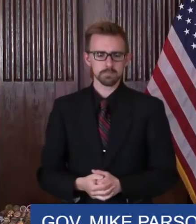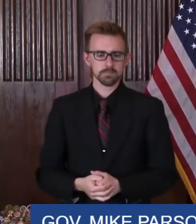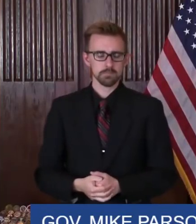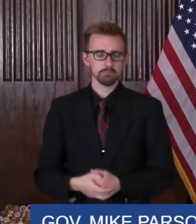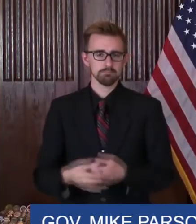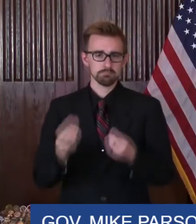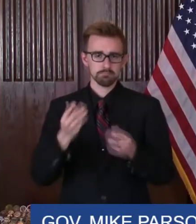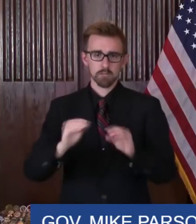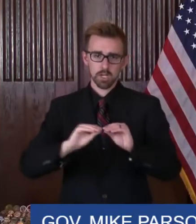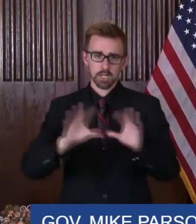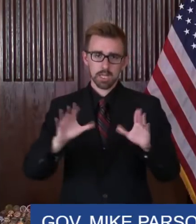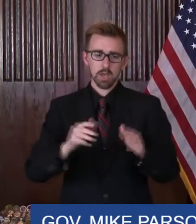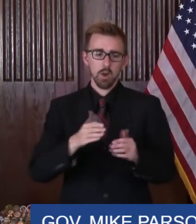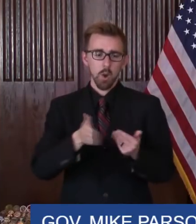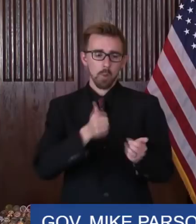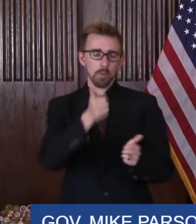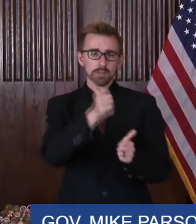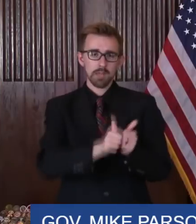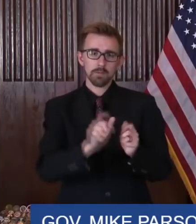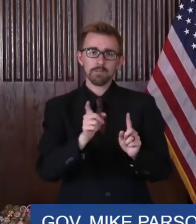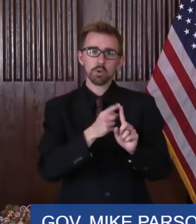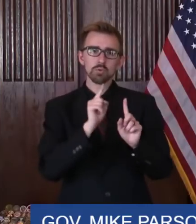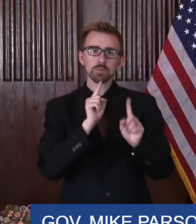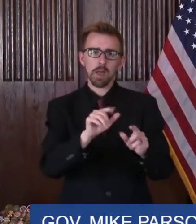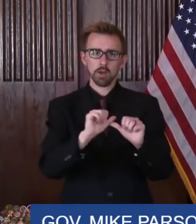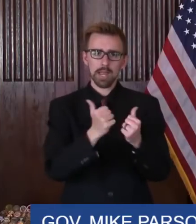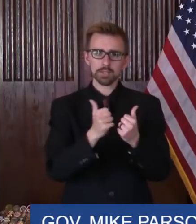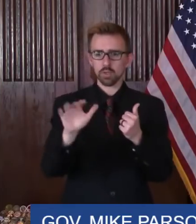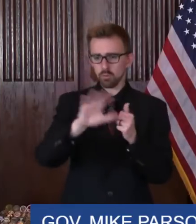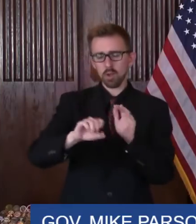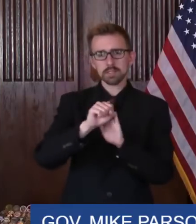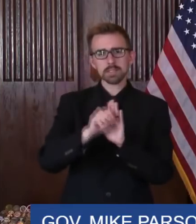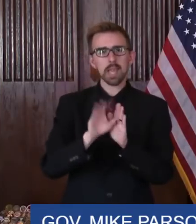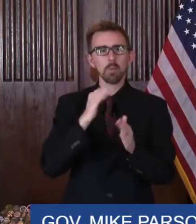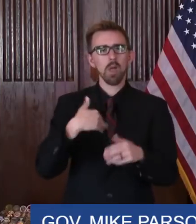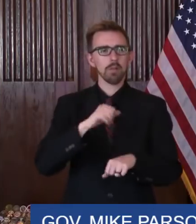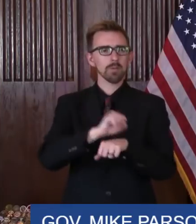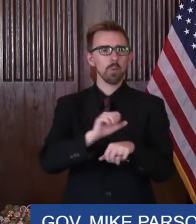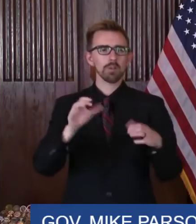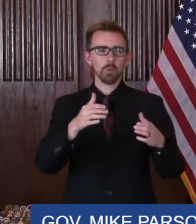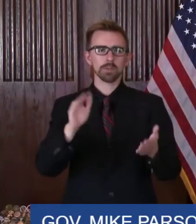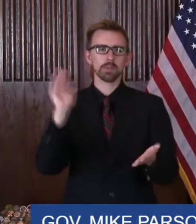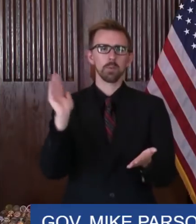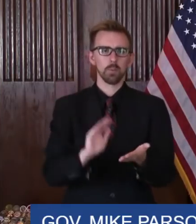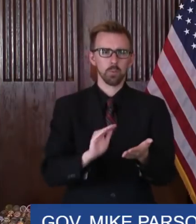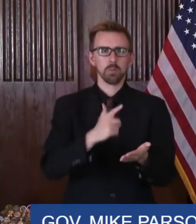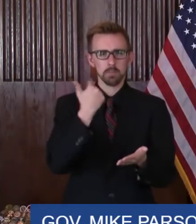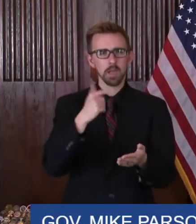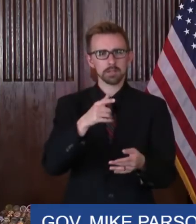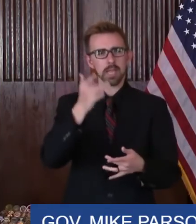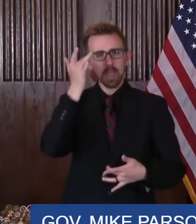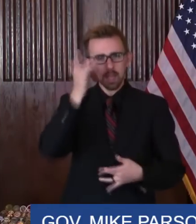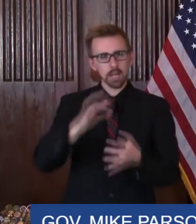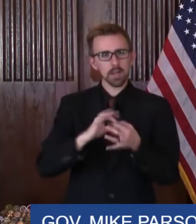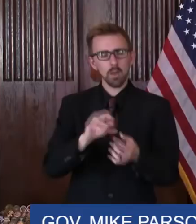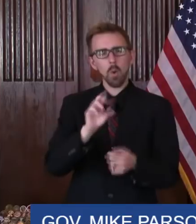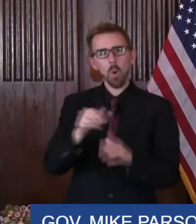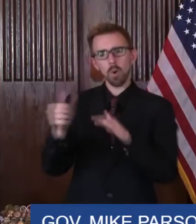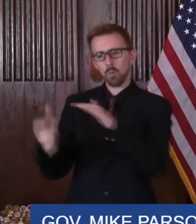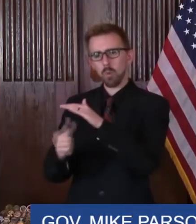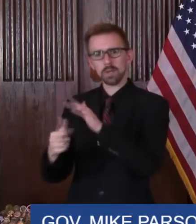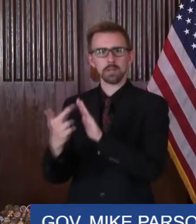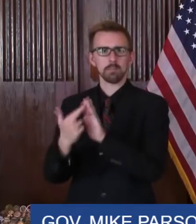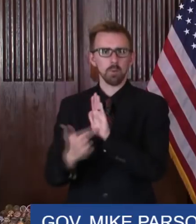To be clear, nearly every first responder agency in the state will have a diminished workforce because of COVID-19 illness or quarantine